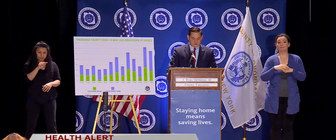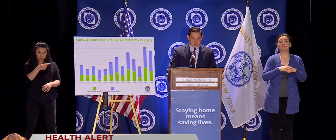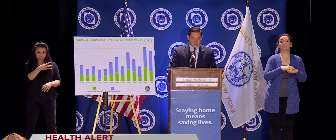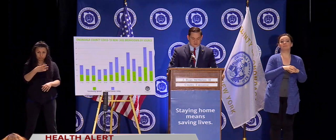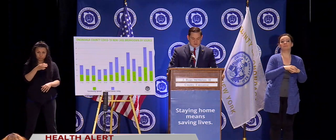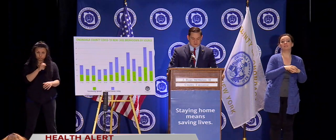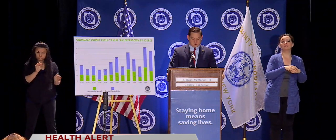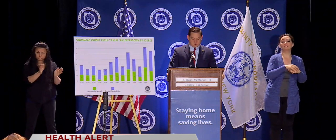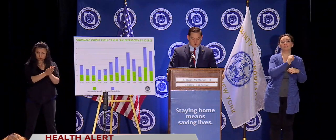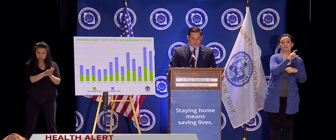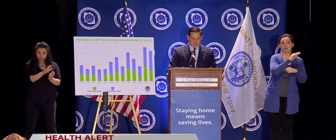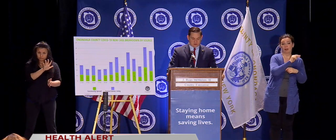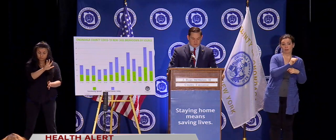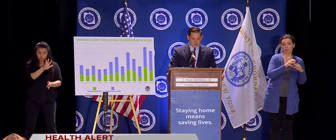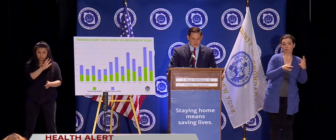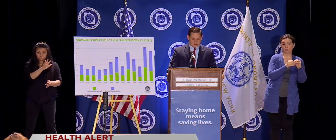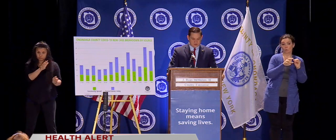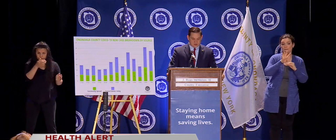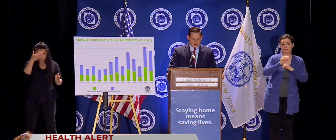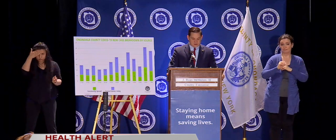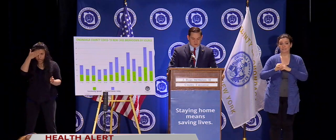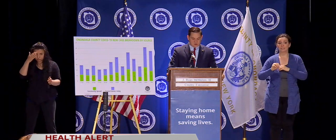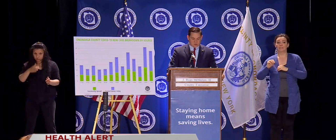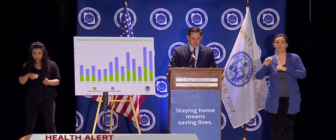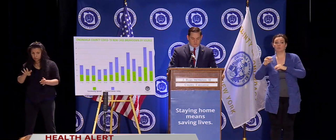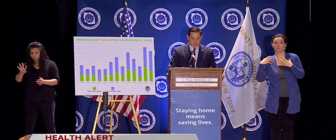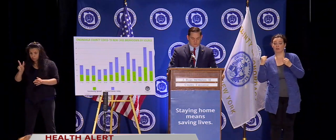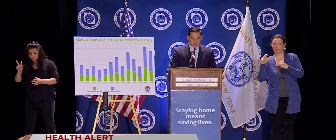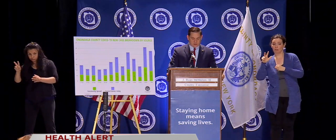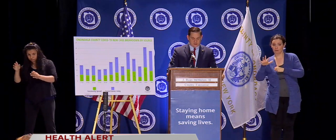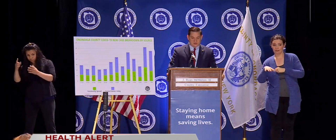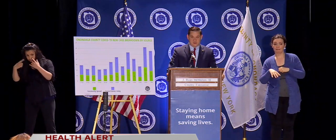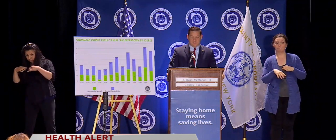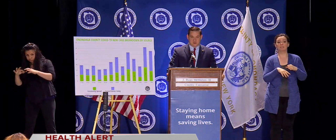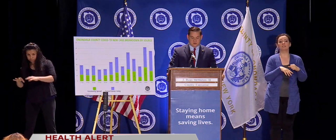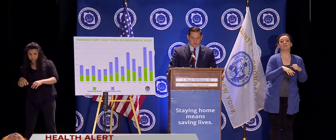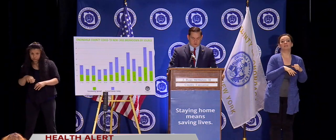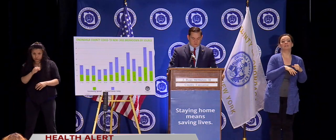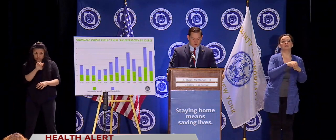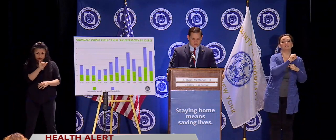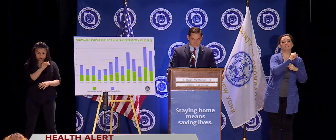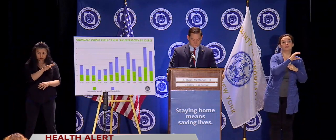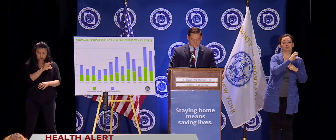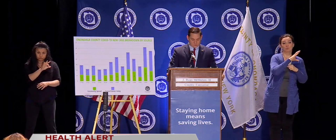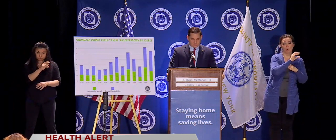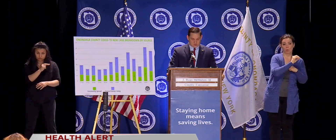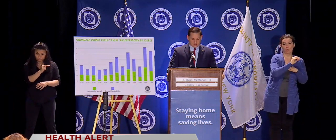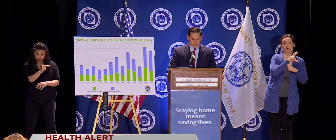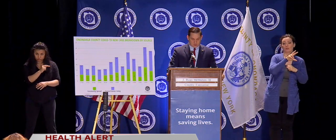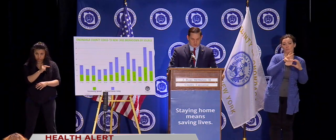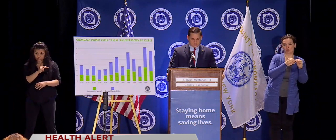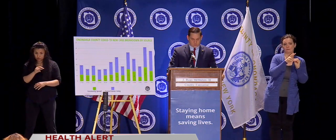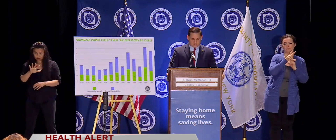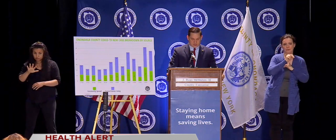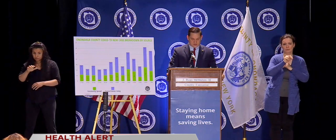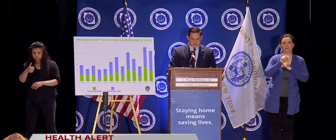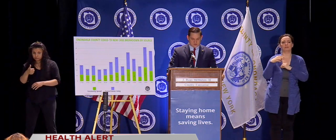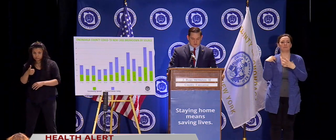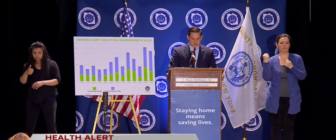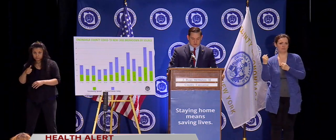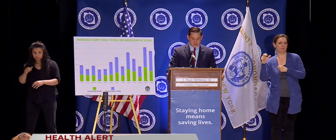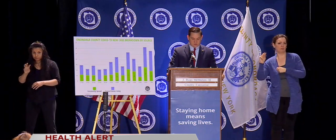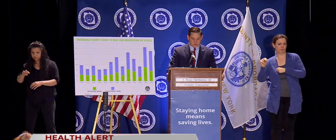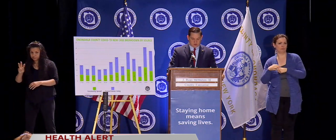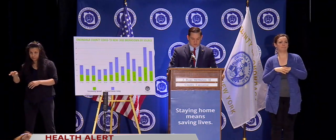Salina, 50 cases, 35 recoveries. Cicero, 44 cases, 30 recoveries. Camillus, 40